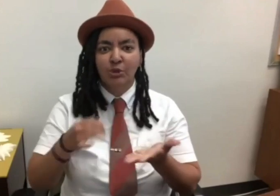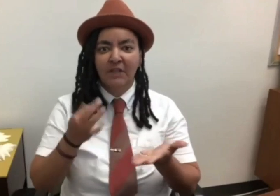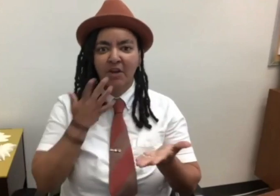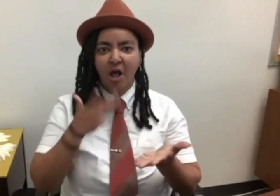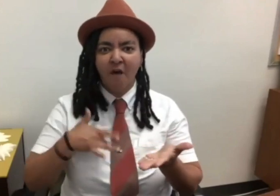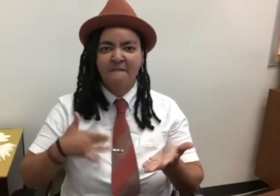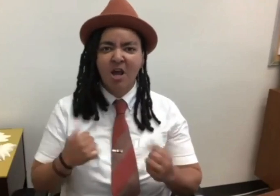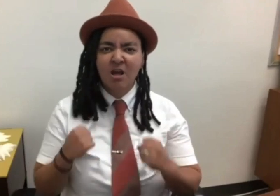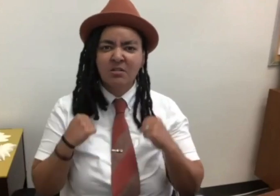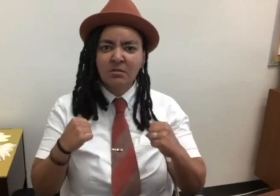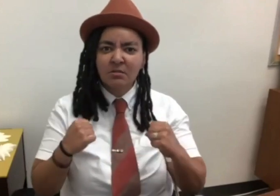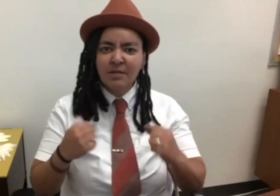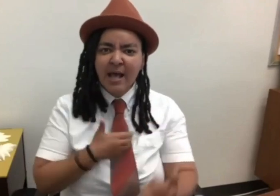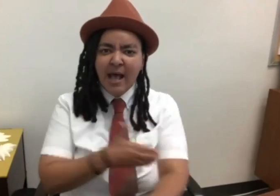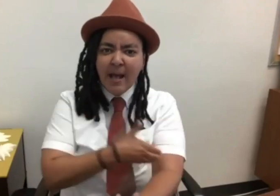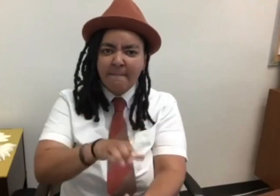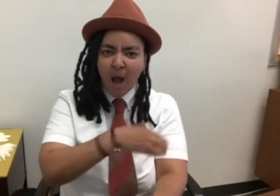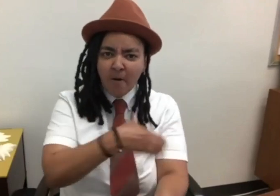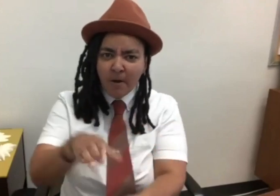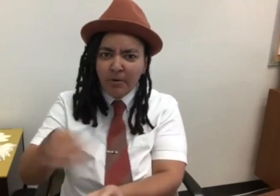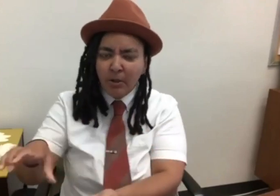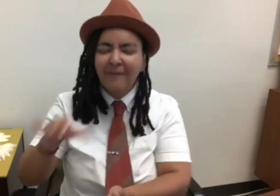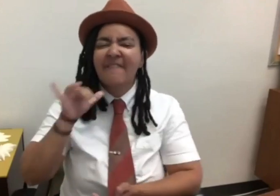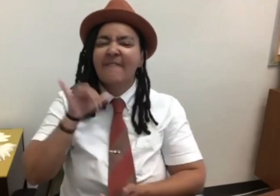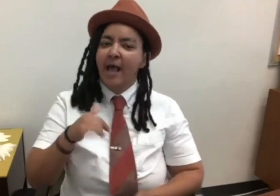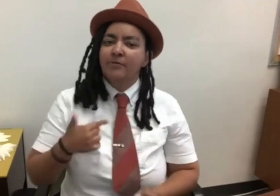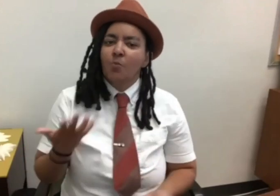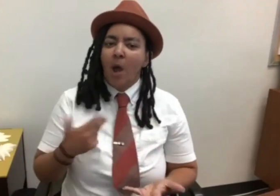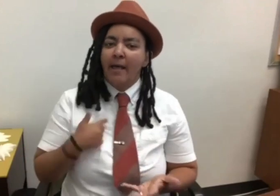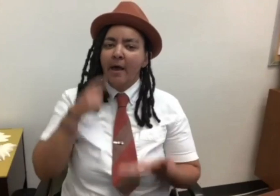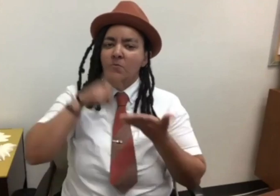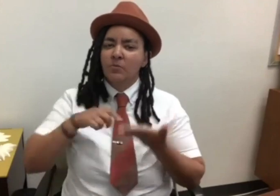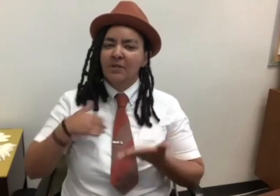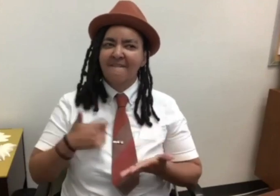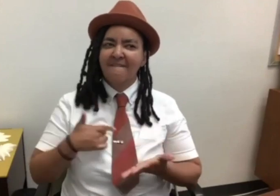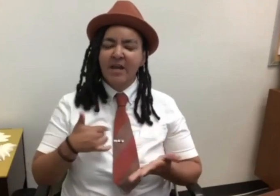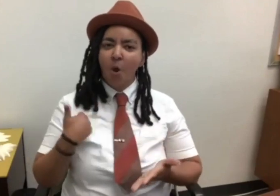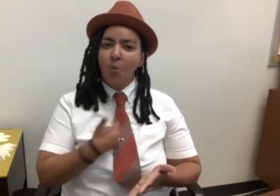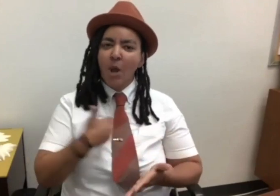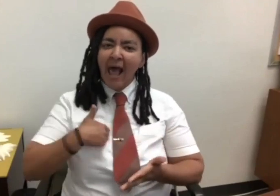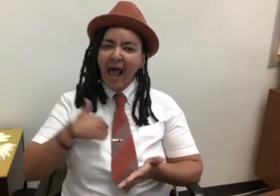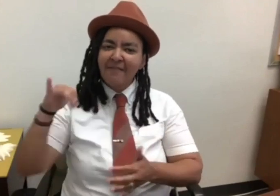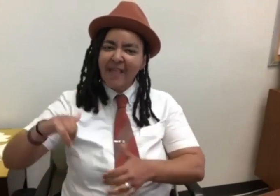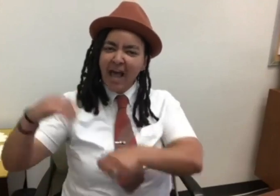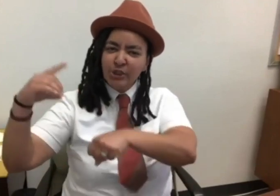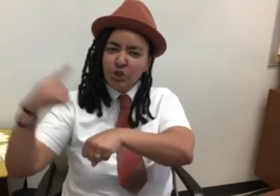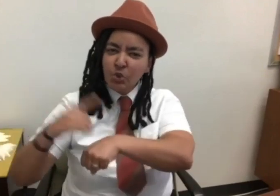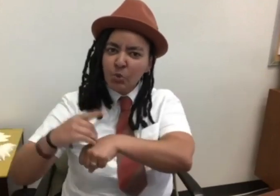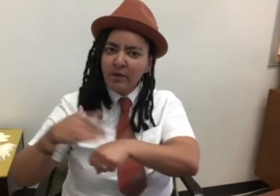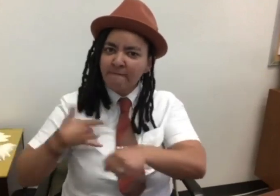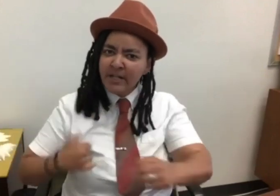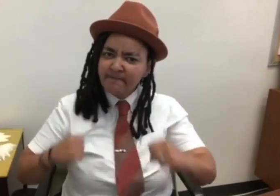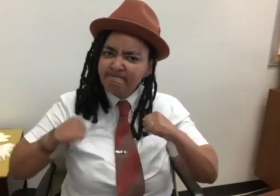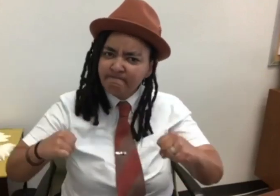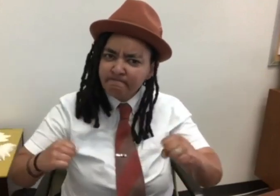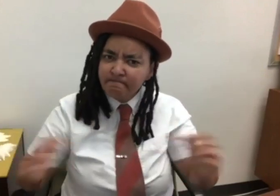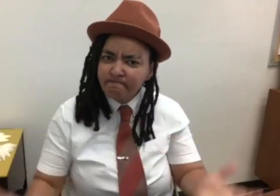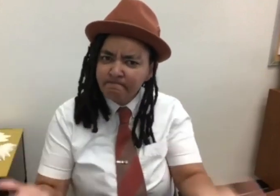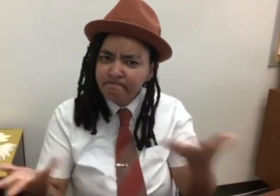we've got to find ways to make sure that our students of color feel empowered. And that's what I noticed, that we've got a